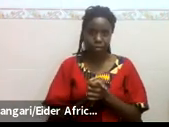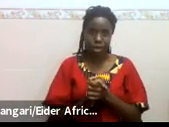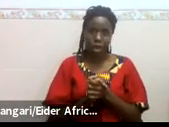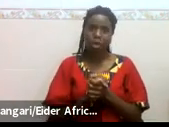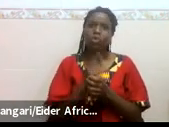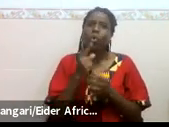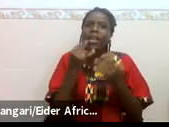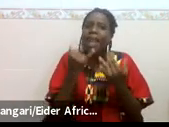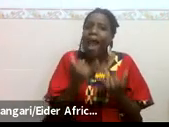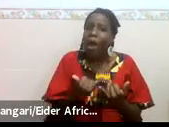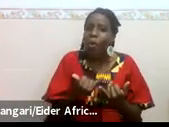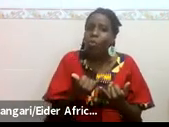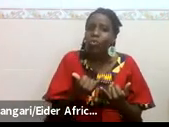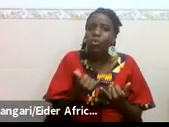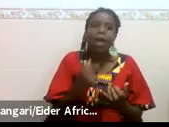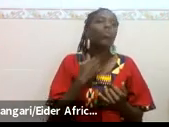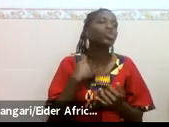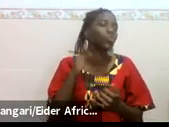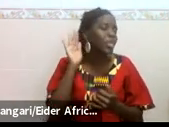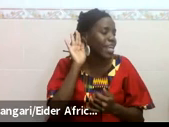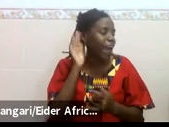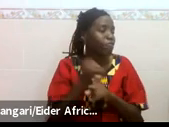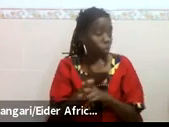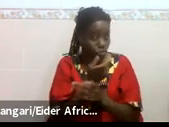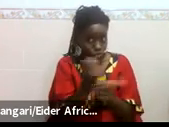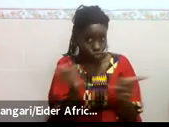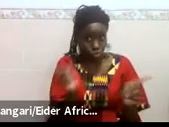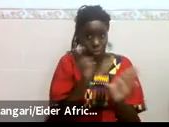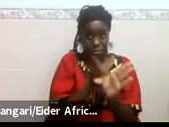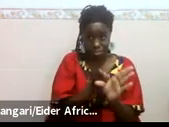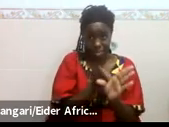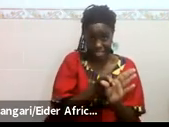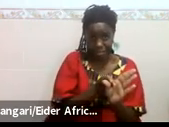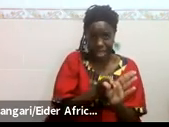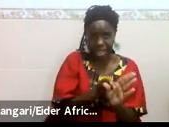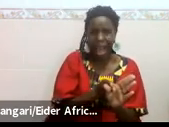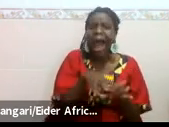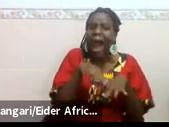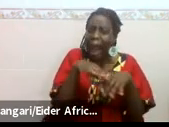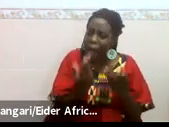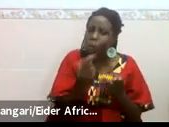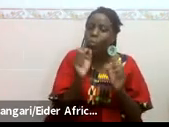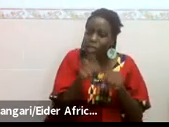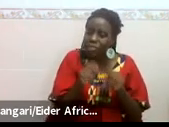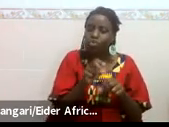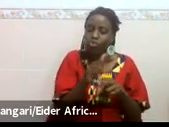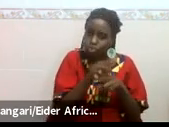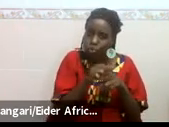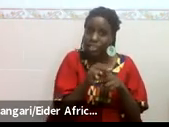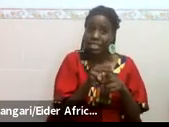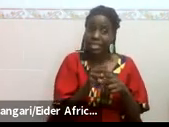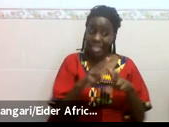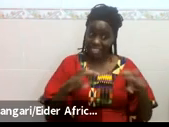you participants. How do you use this work to improve your own practice, to improve your